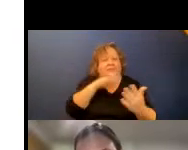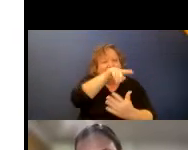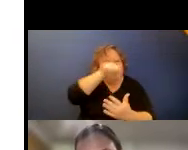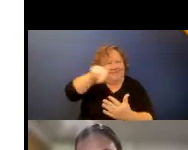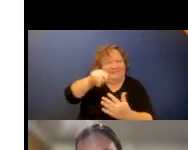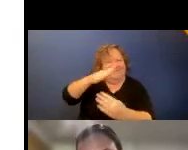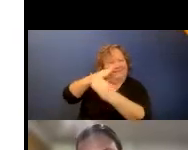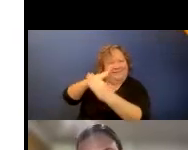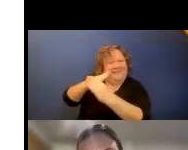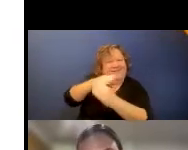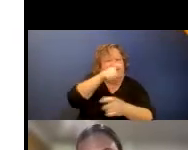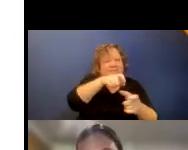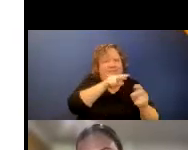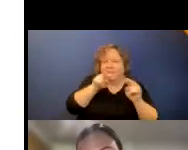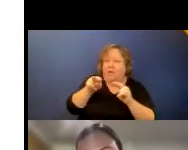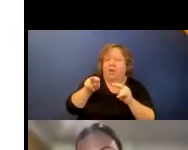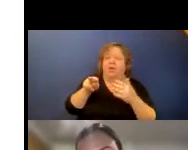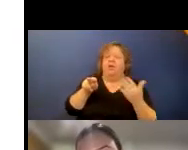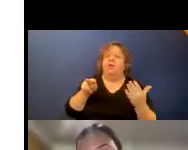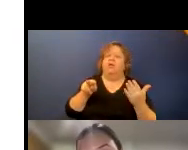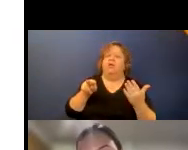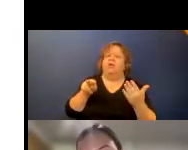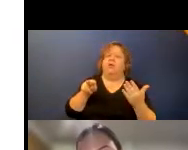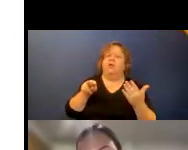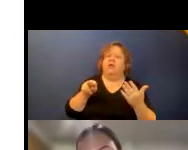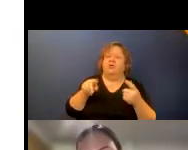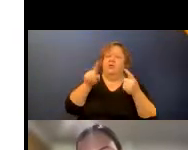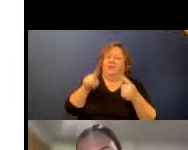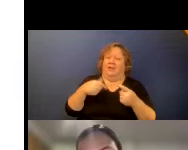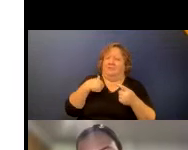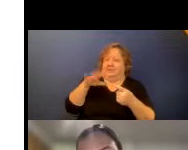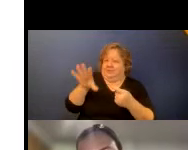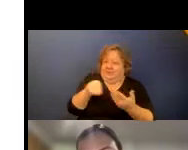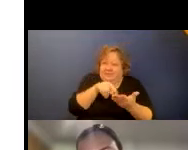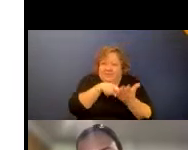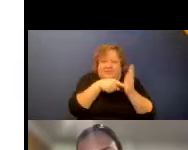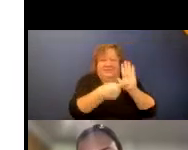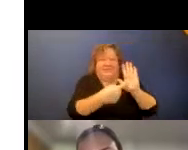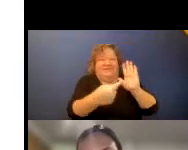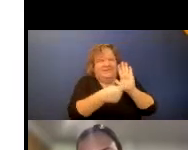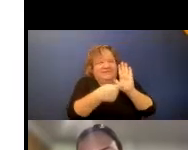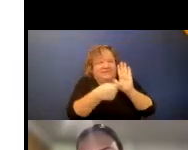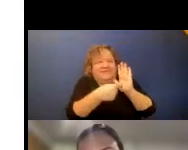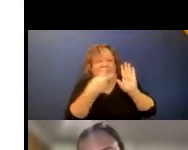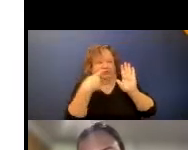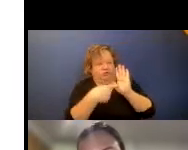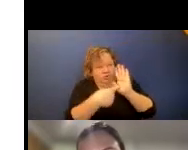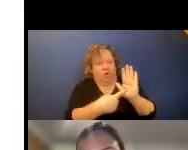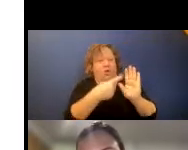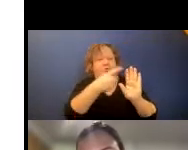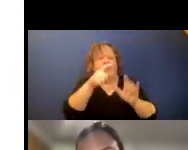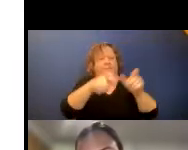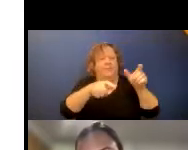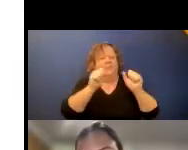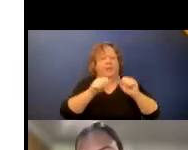research and other kind of creative tools and methods to get around that. Reducing stigma